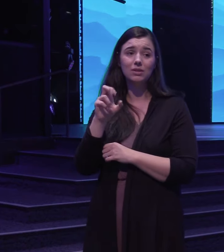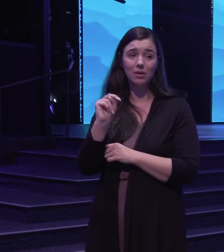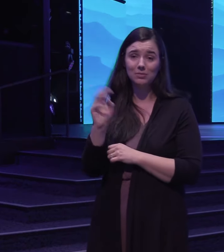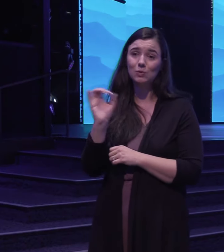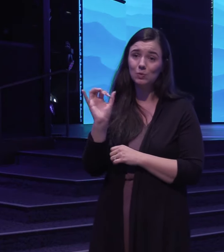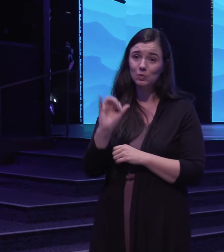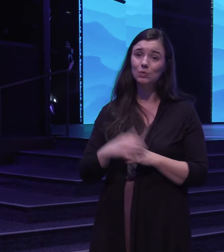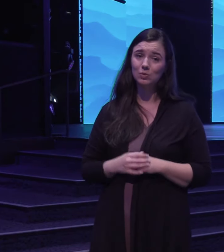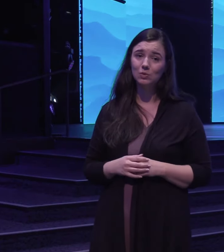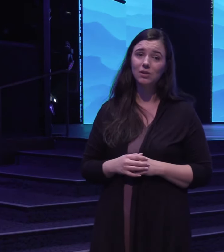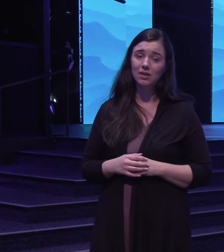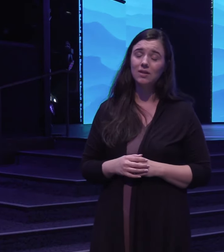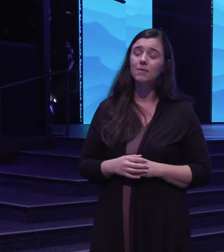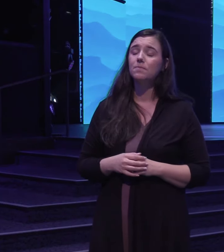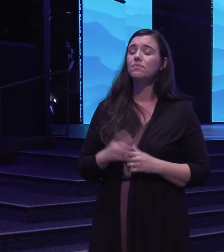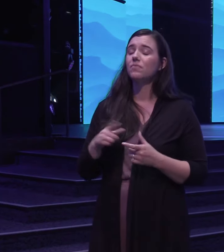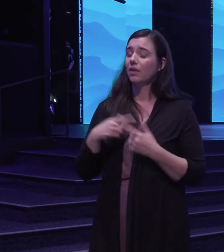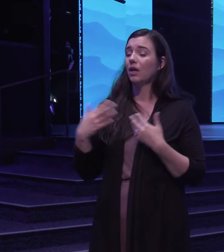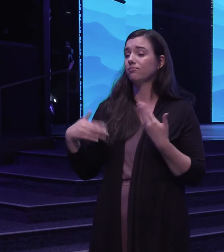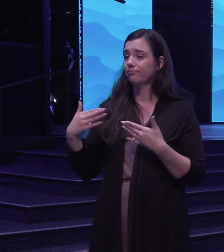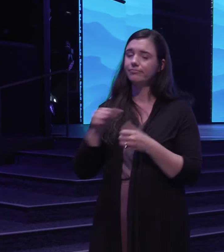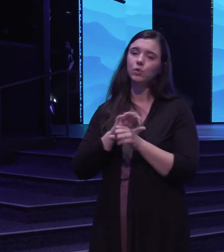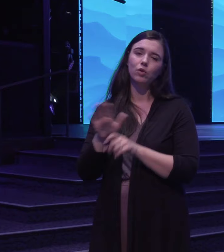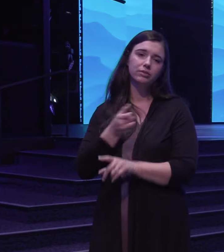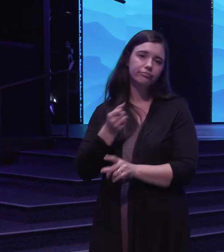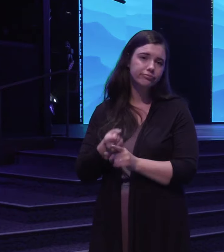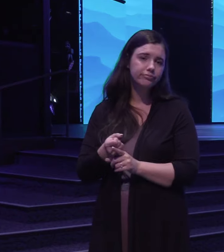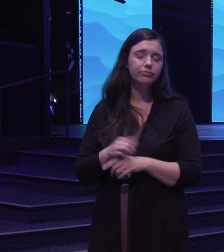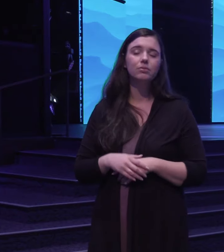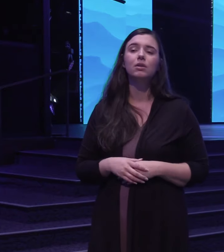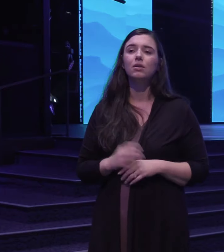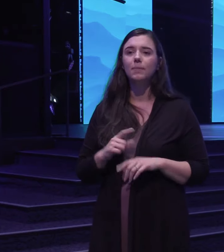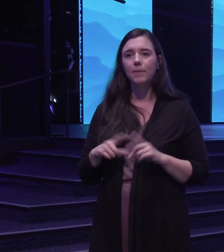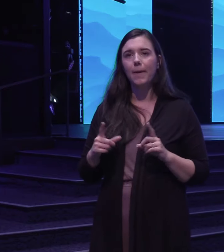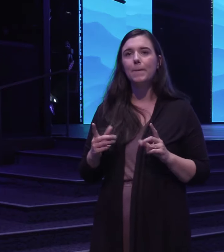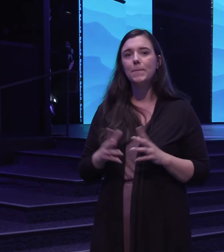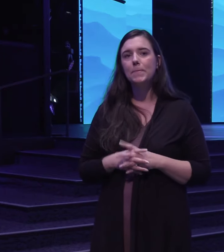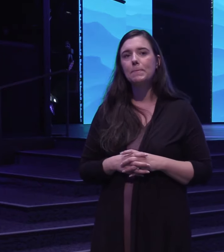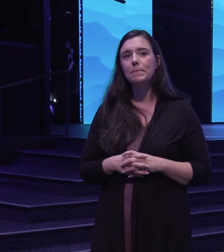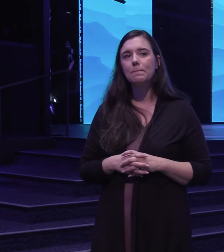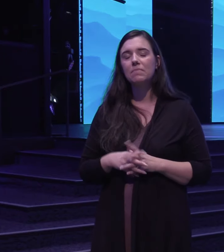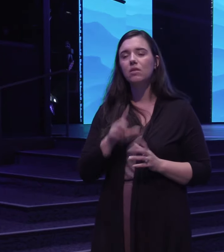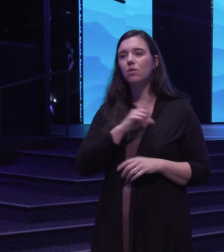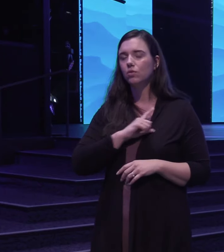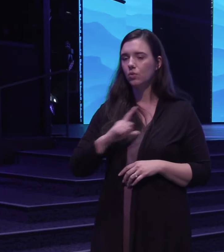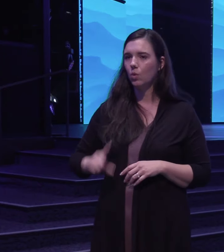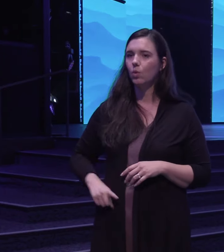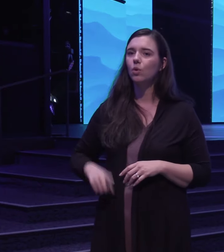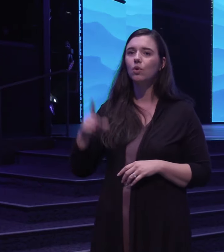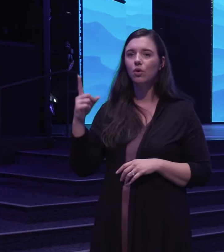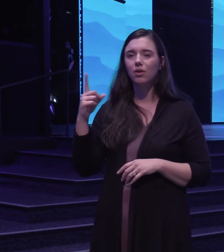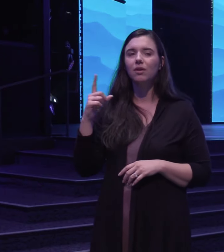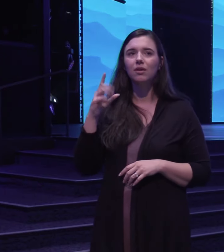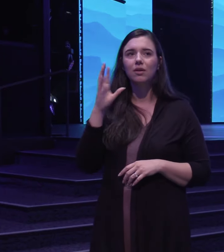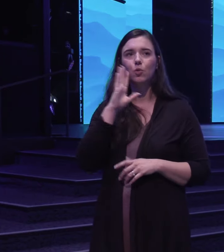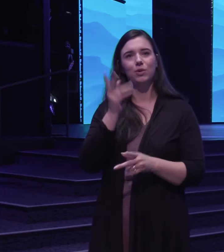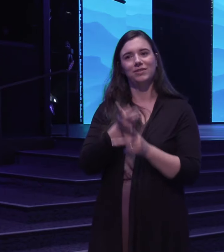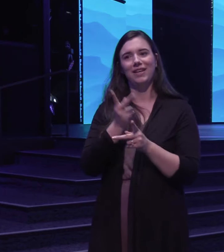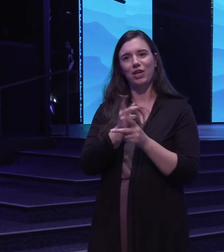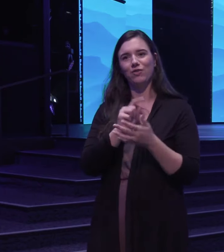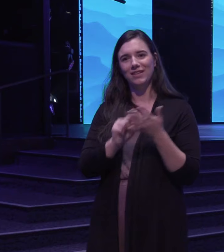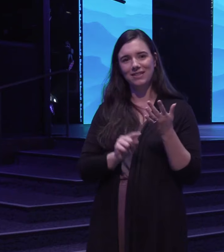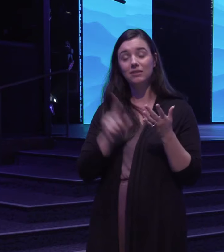not. And then along came COVID. But, you know, the Lord will take care of